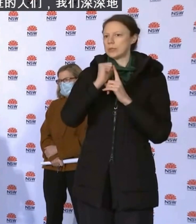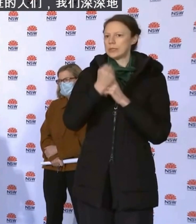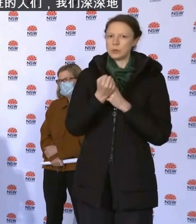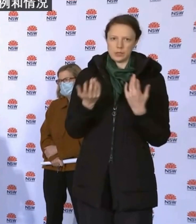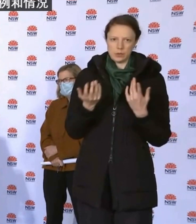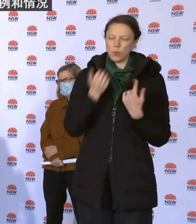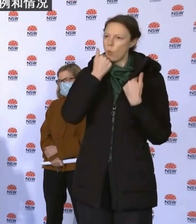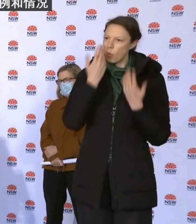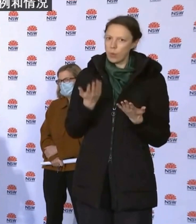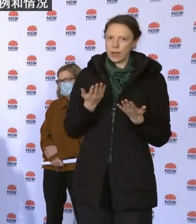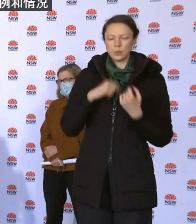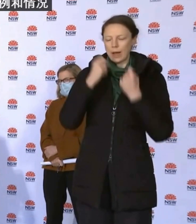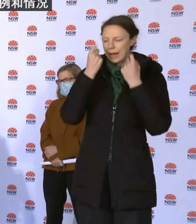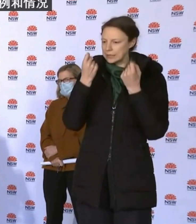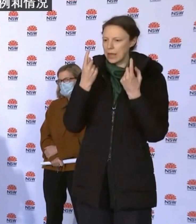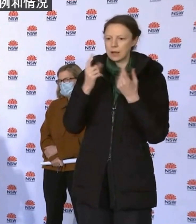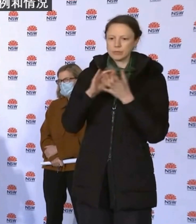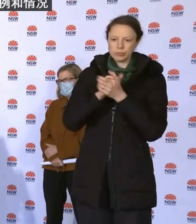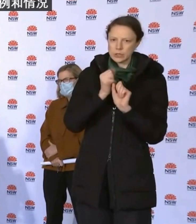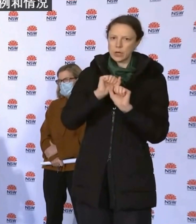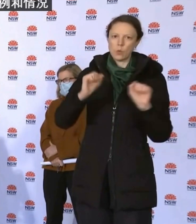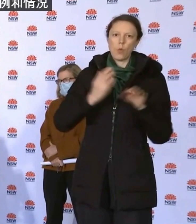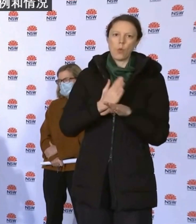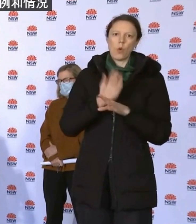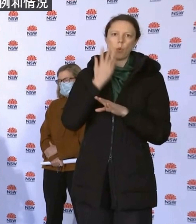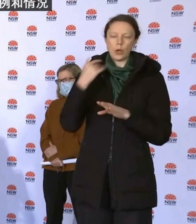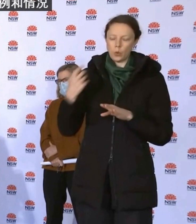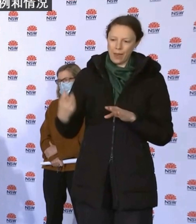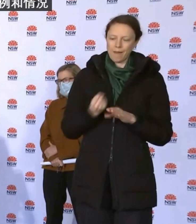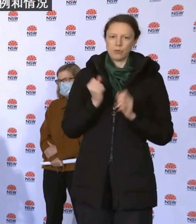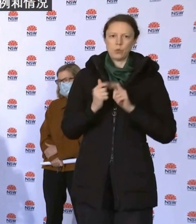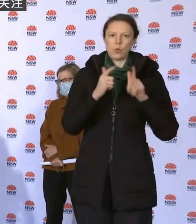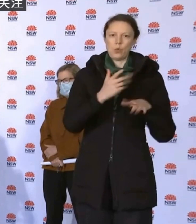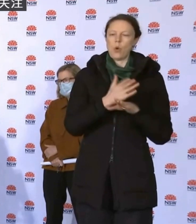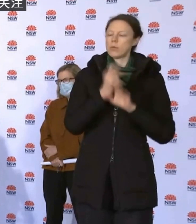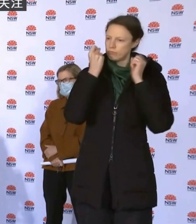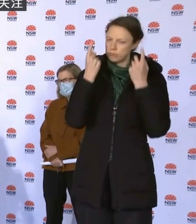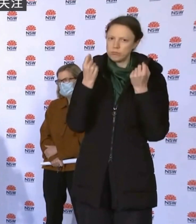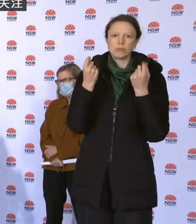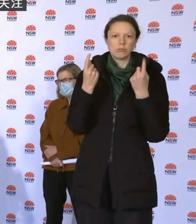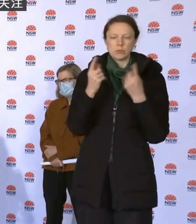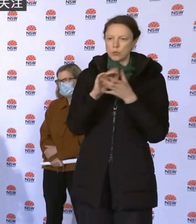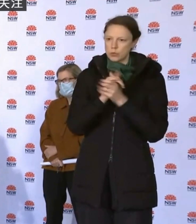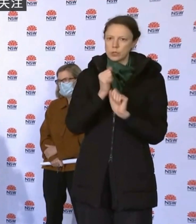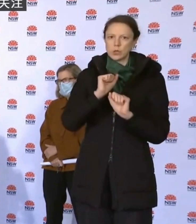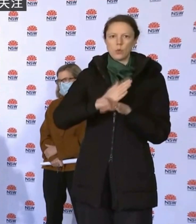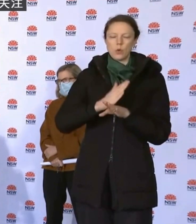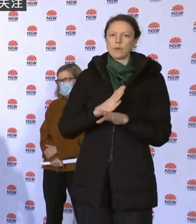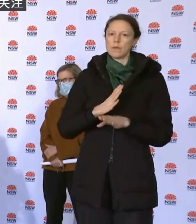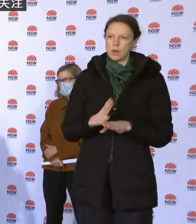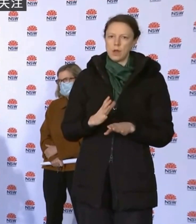going, and we deeply appreciate that. But this is a case and a situation where let's stop focusing on